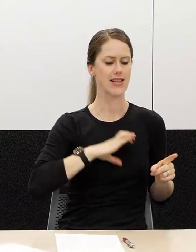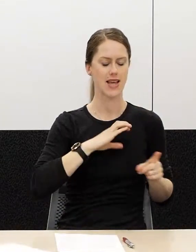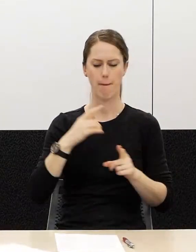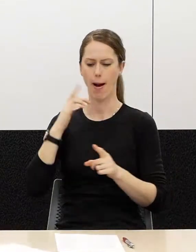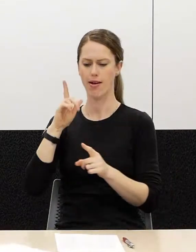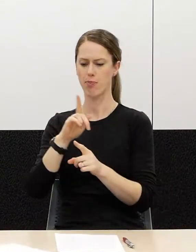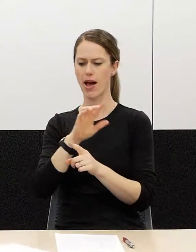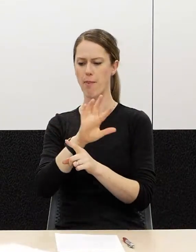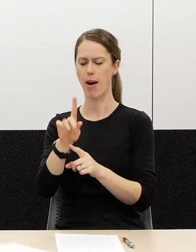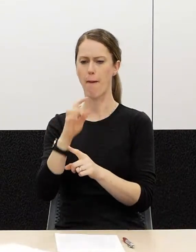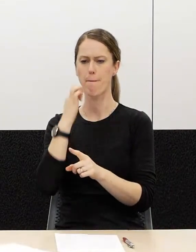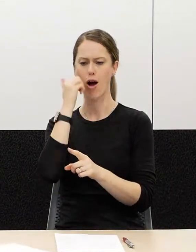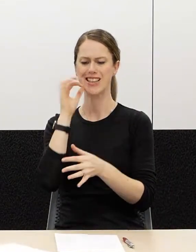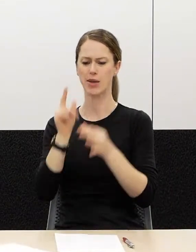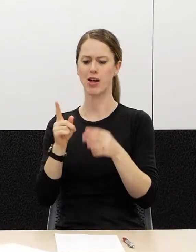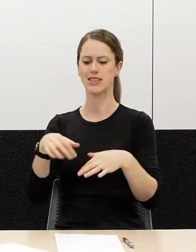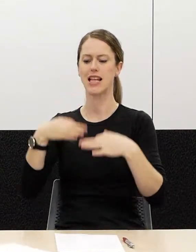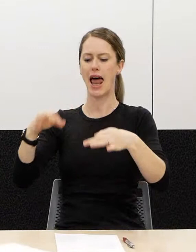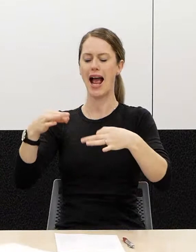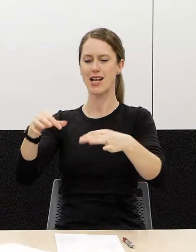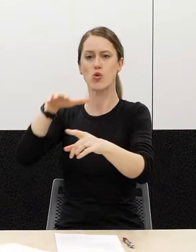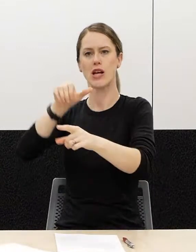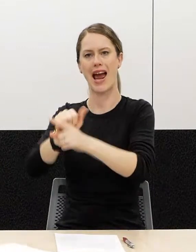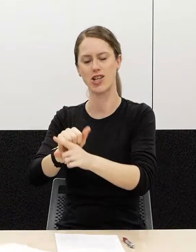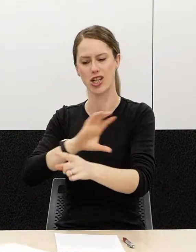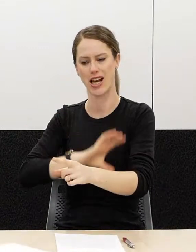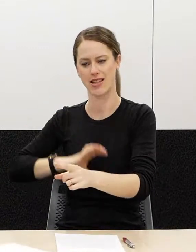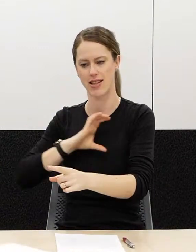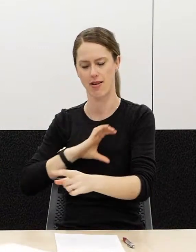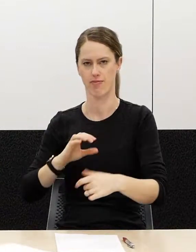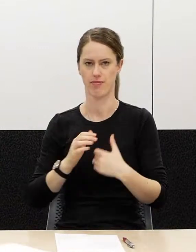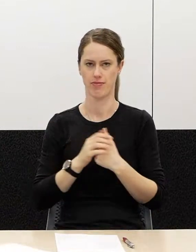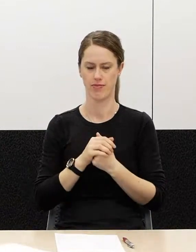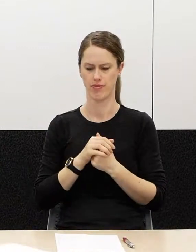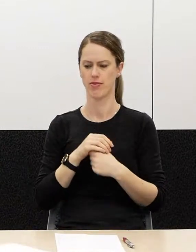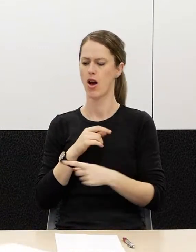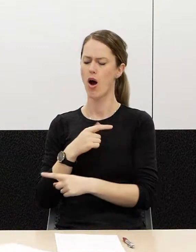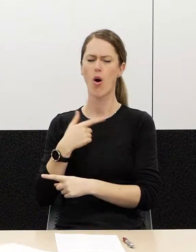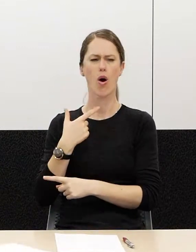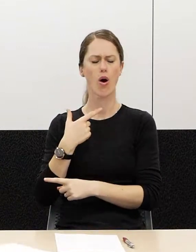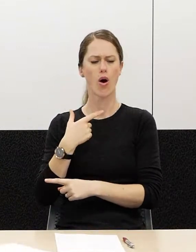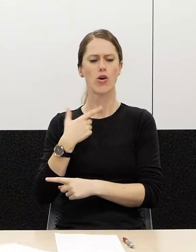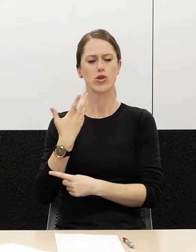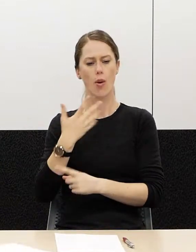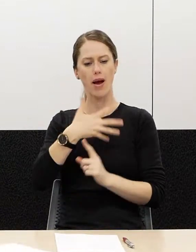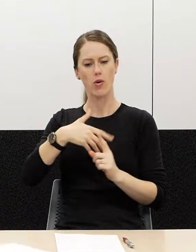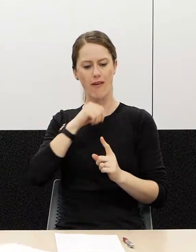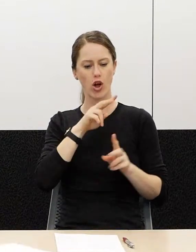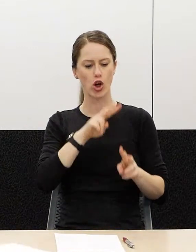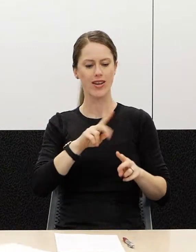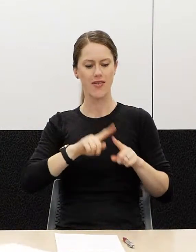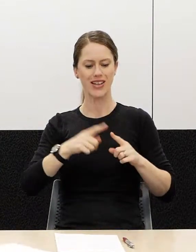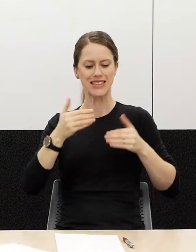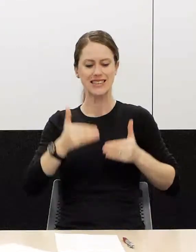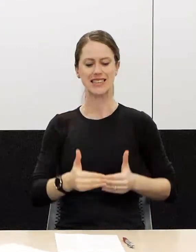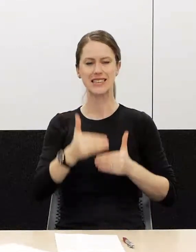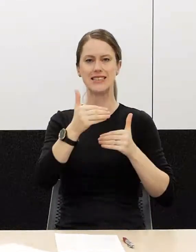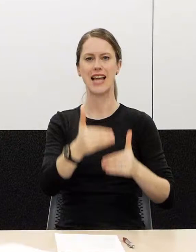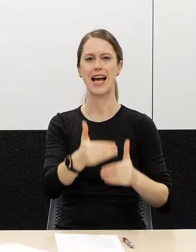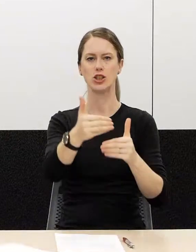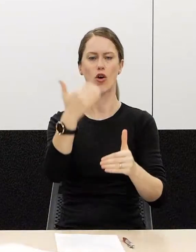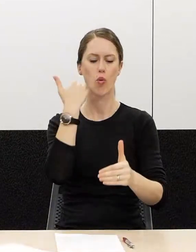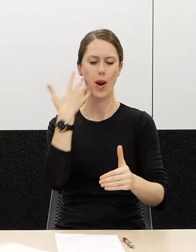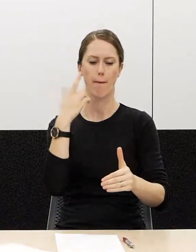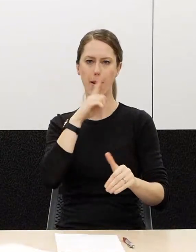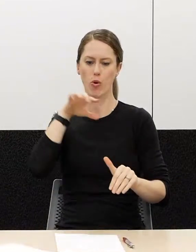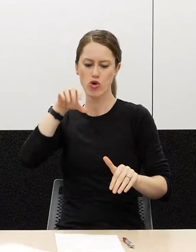all, just a little bit of background there, that when we look at stage of diagnosis and we compare Māori and non-Māori